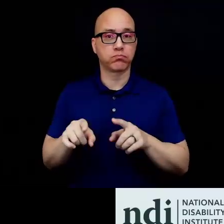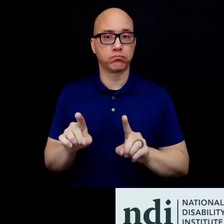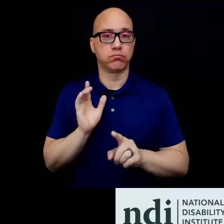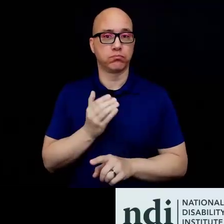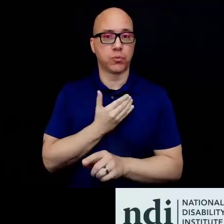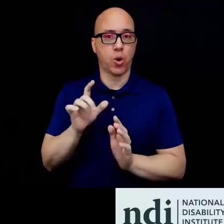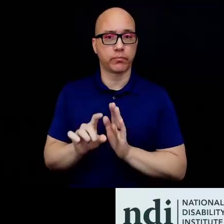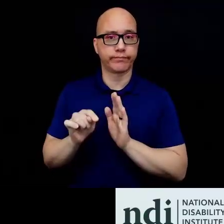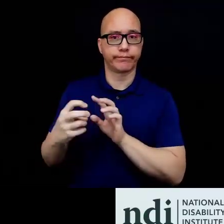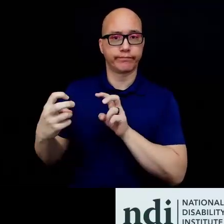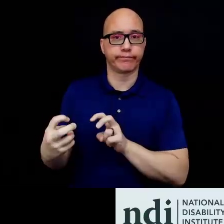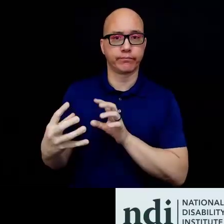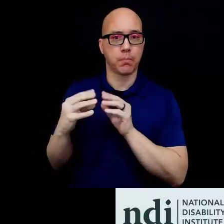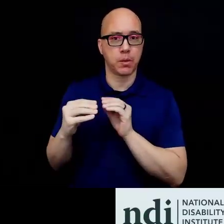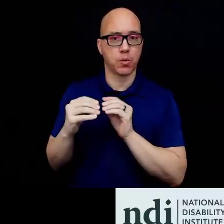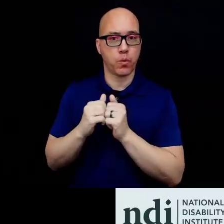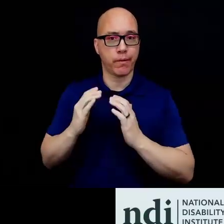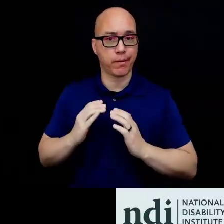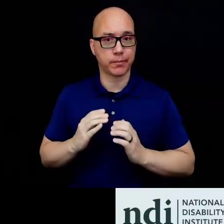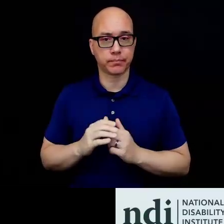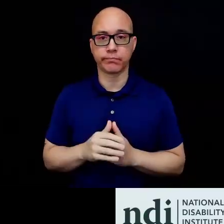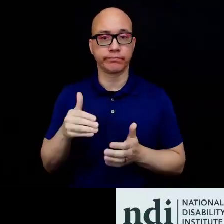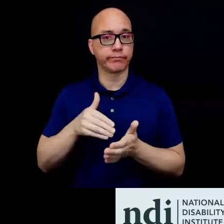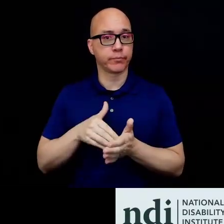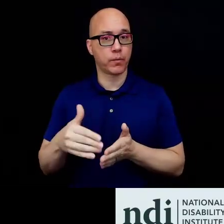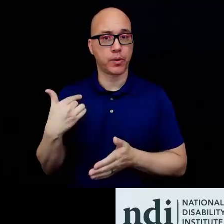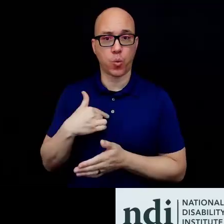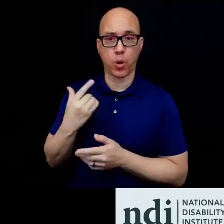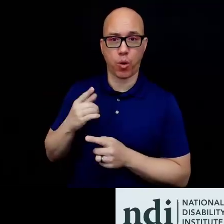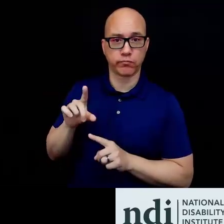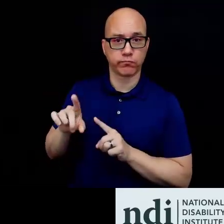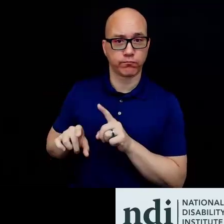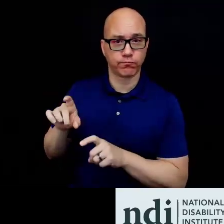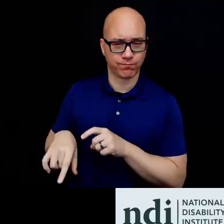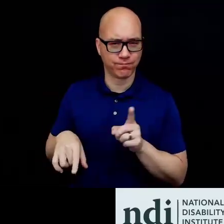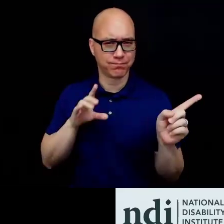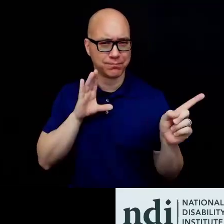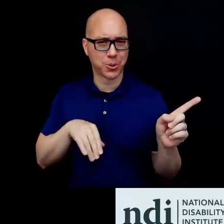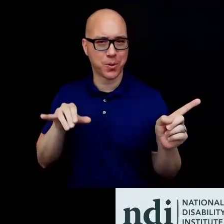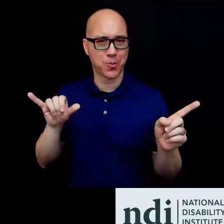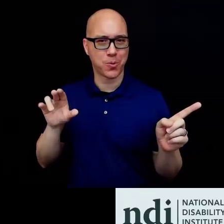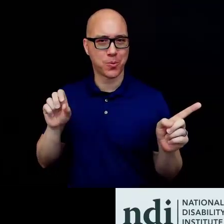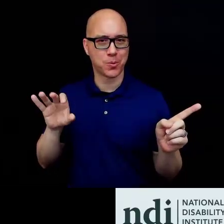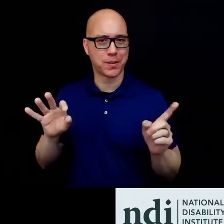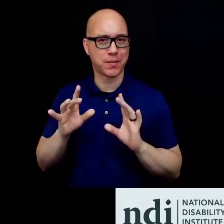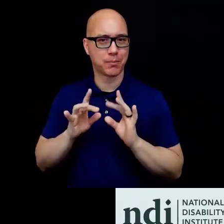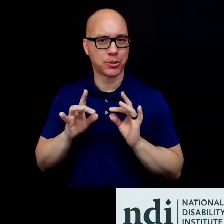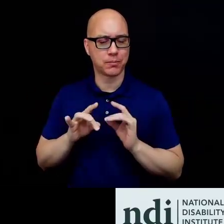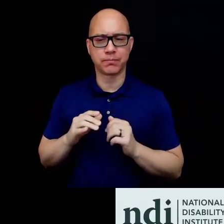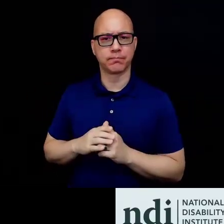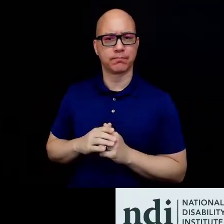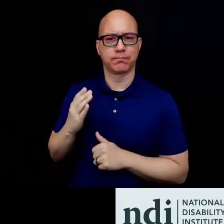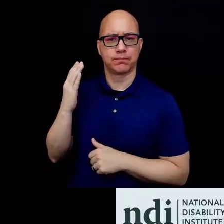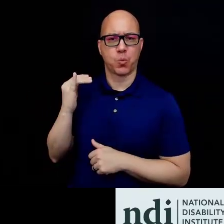our clients. A lot of times we ask, as Yusuf mentioned, what is the purpose for the funding that's going